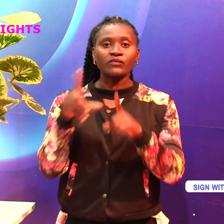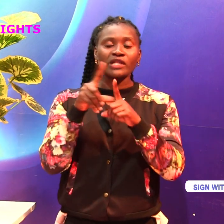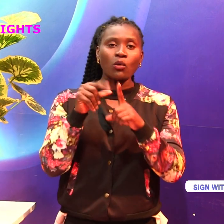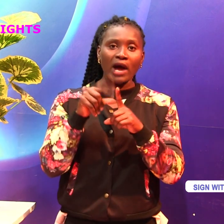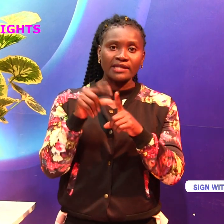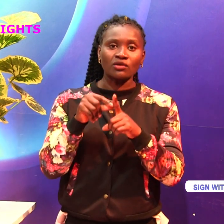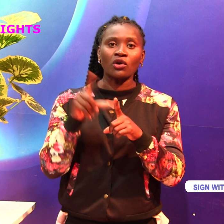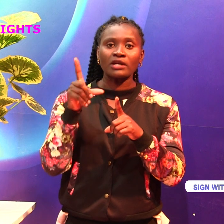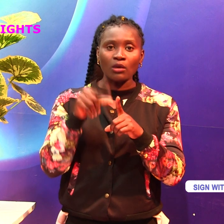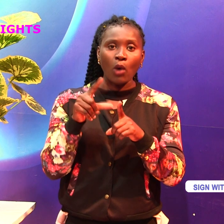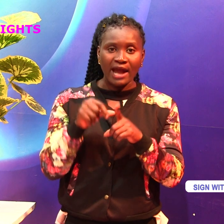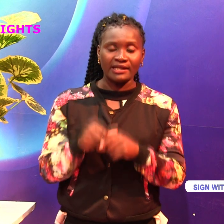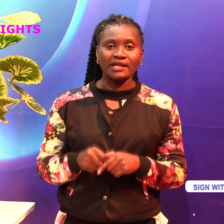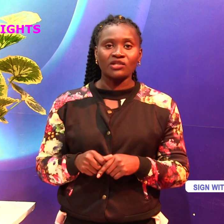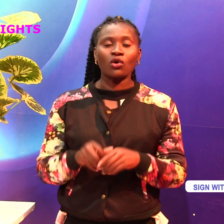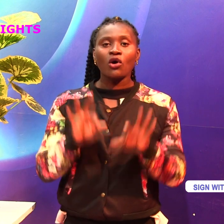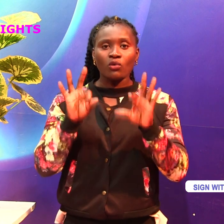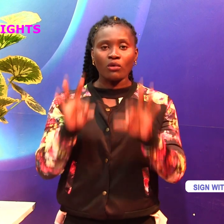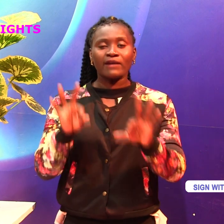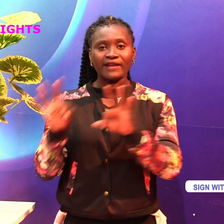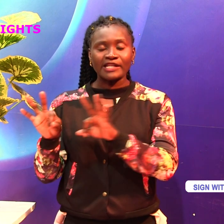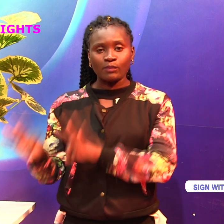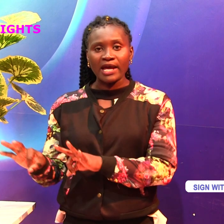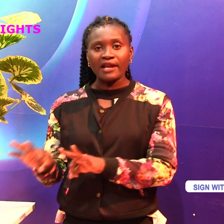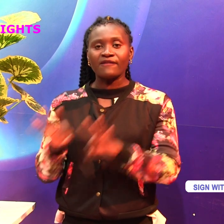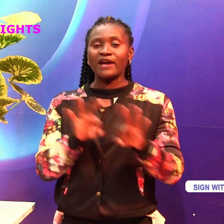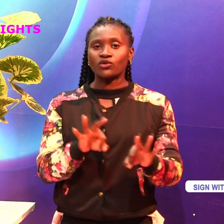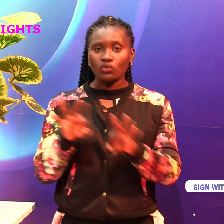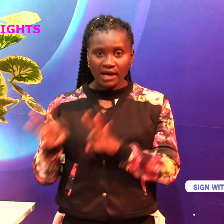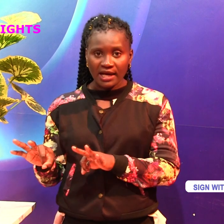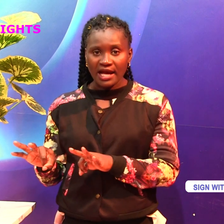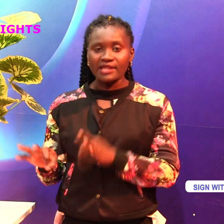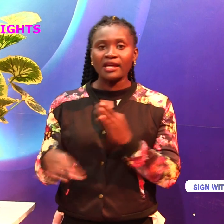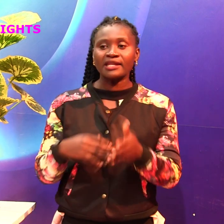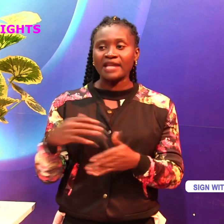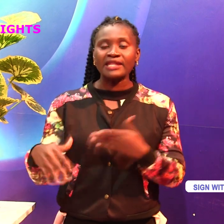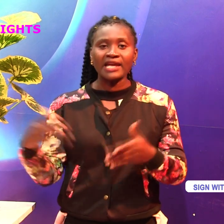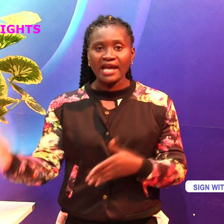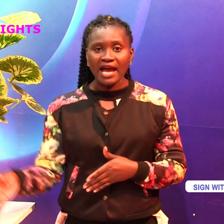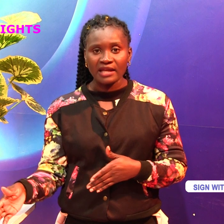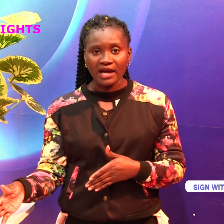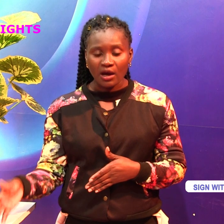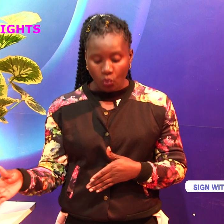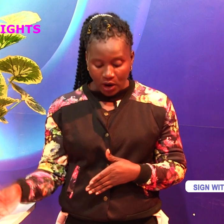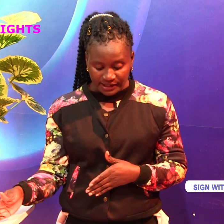the words or the word. So we will fingerspell Fatuma and then design the other word.